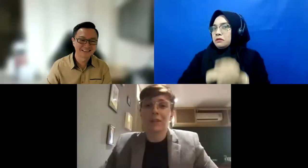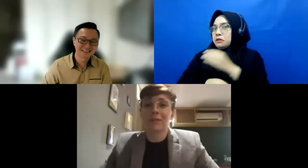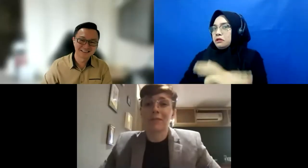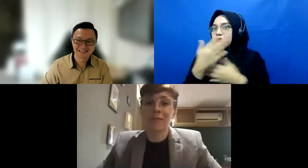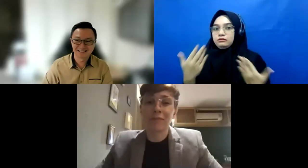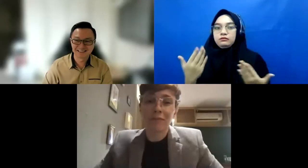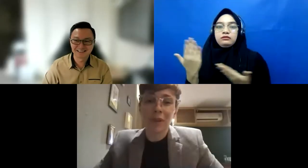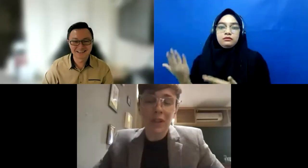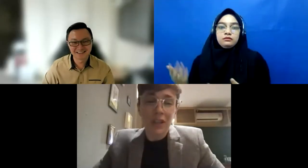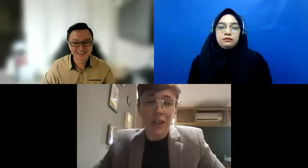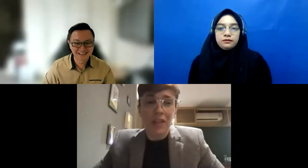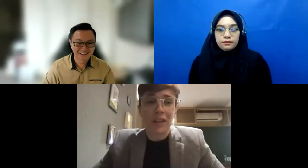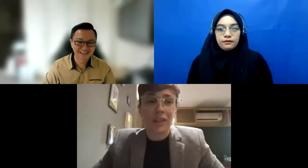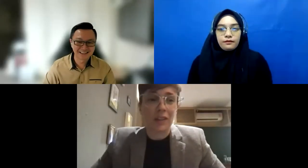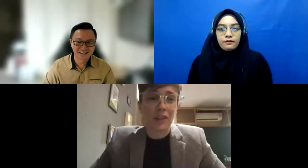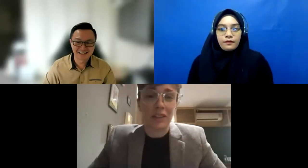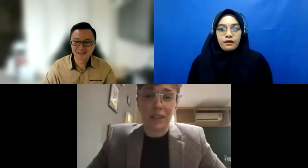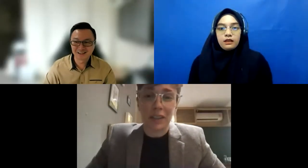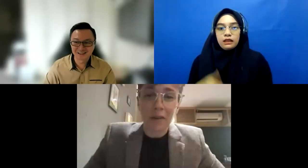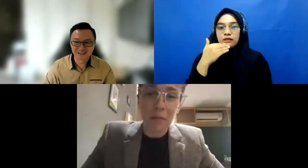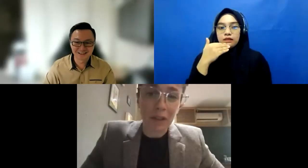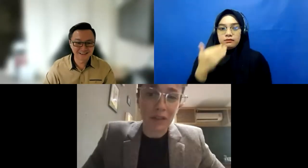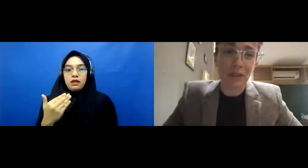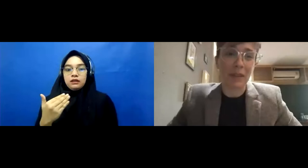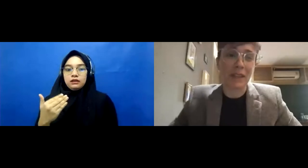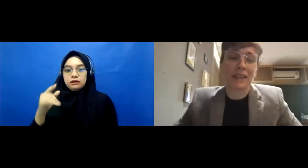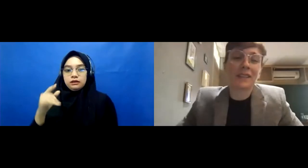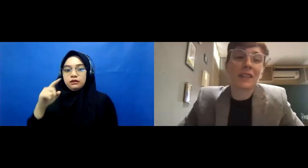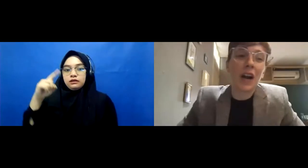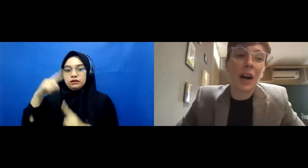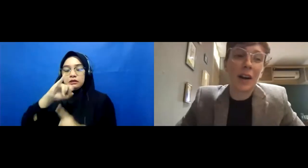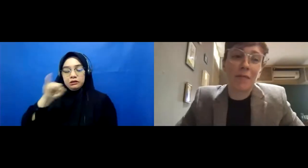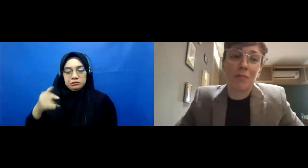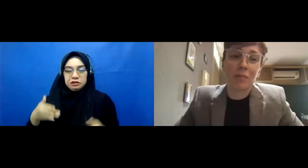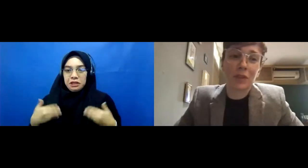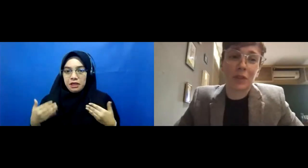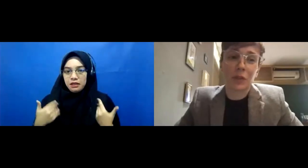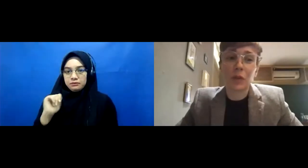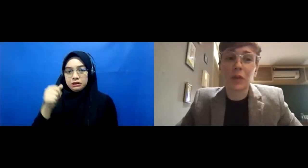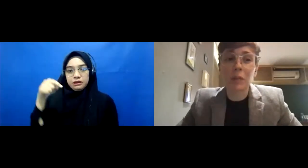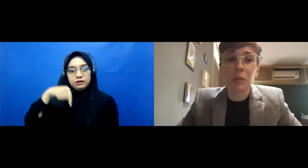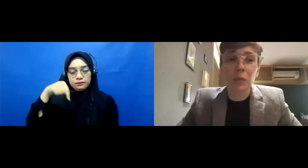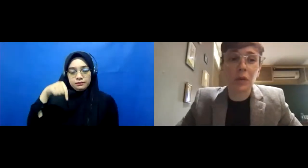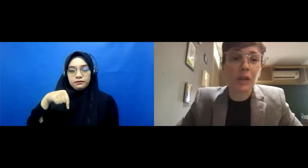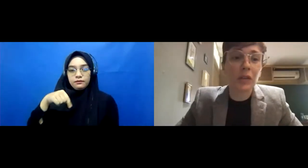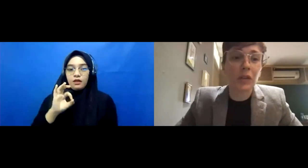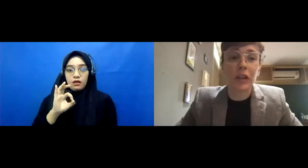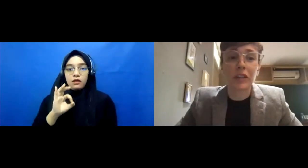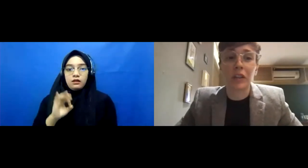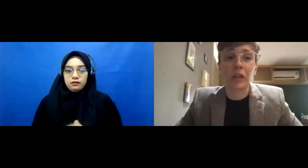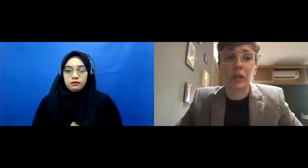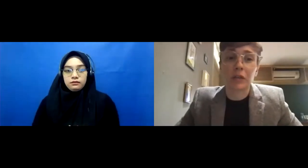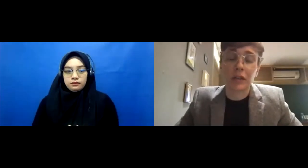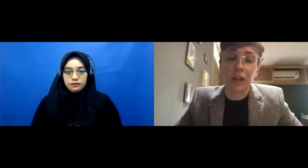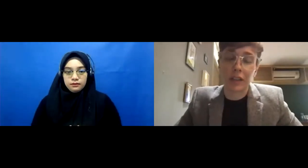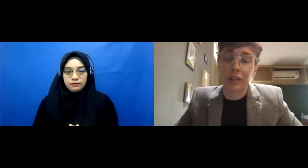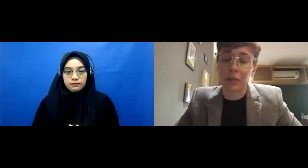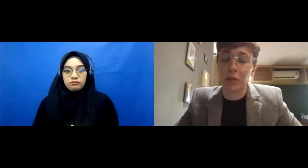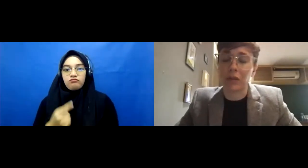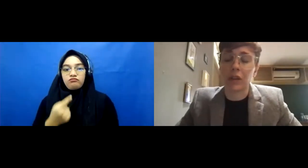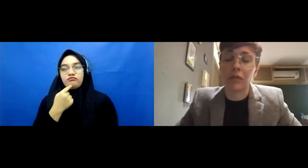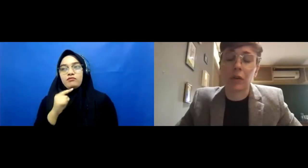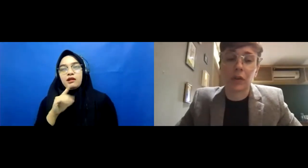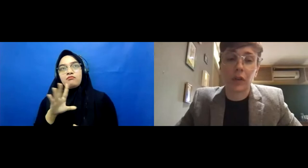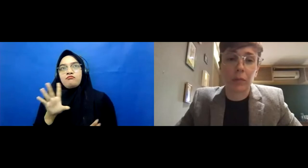yours. Thank you, TJ. Pleasure to be here. So STEPS works to create an inclusive society